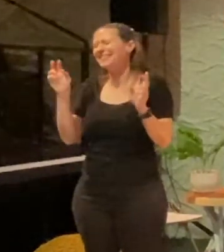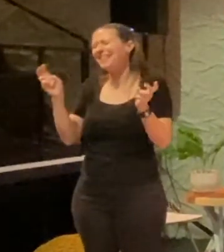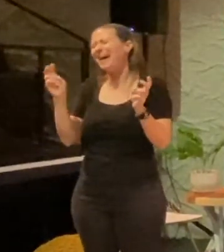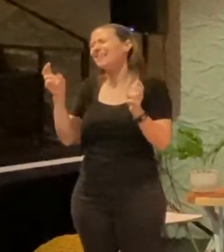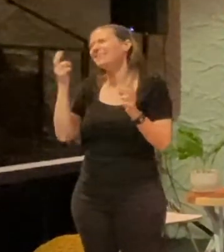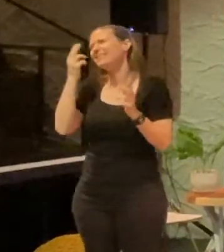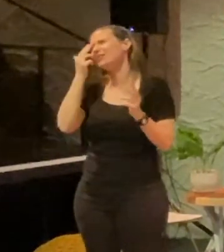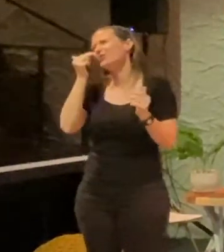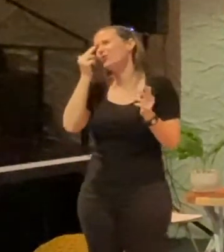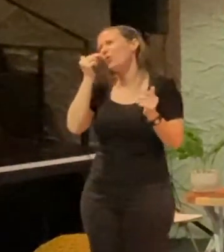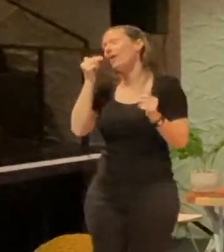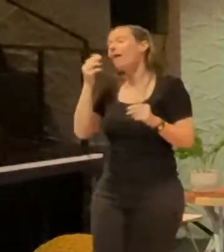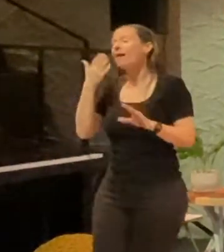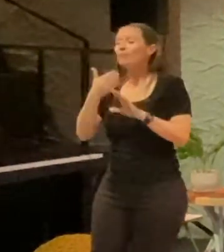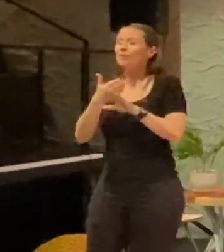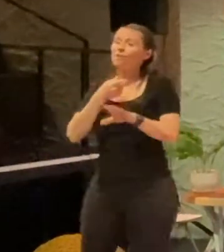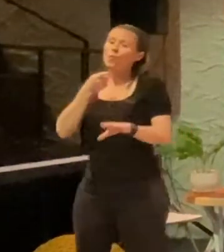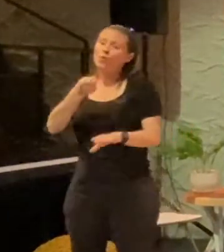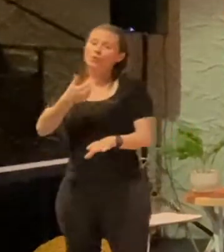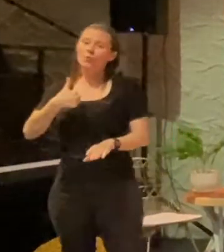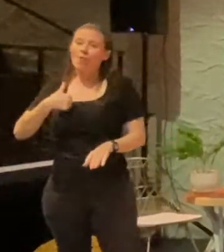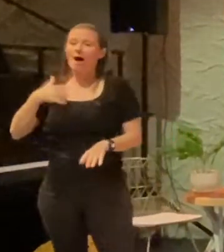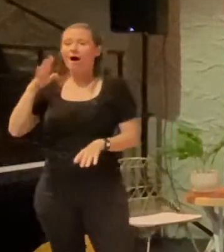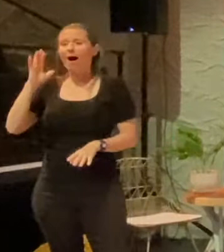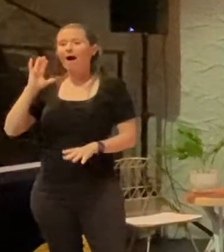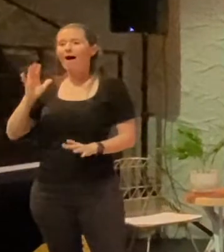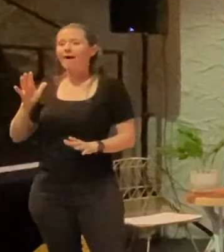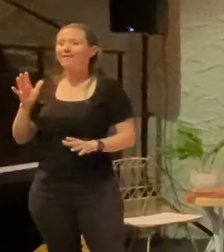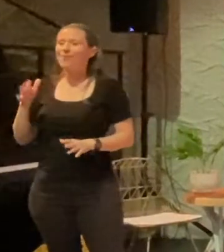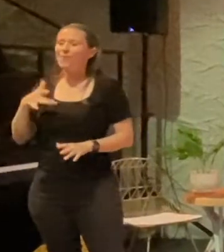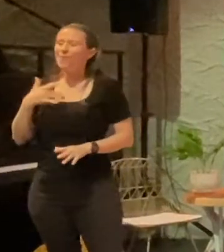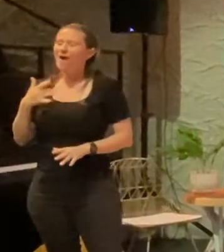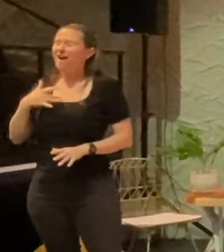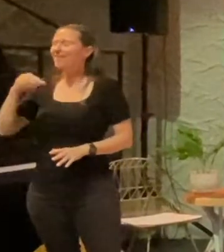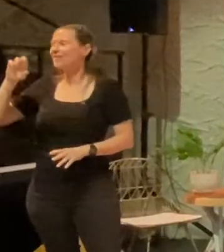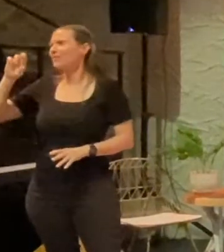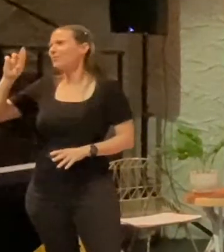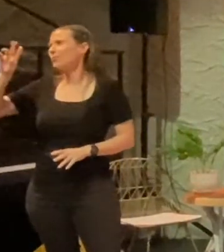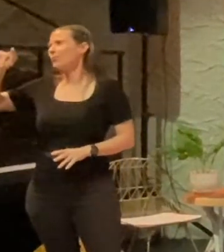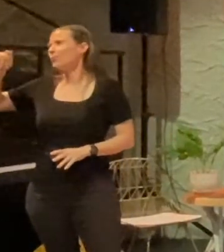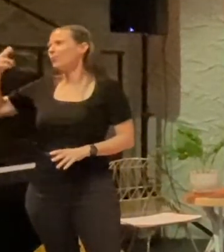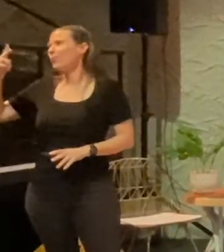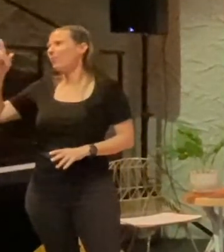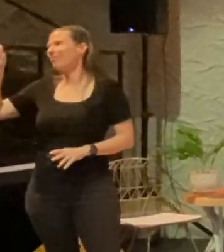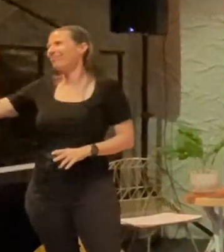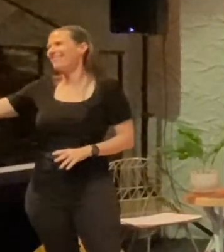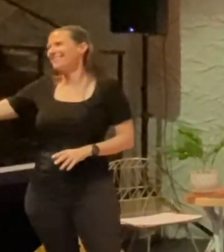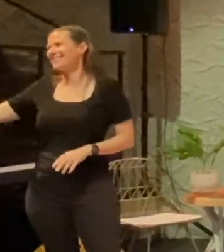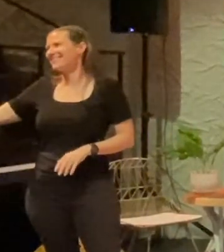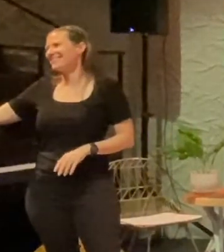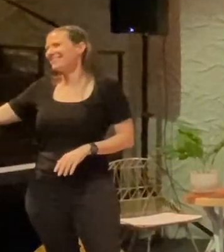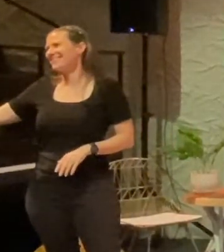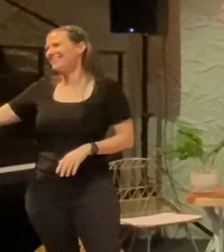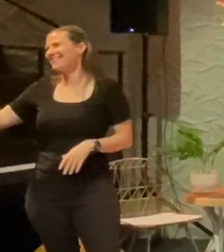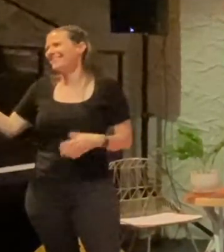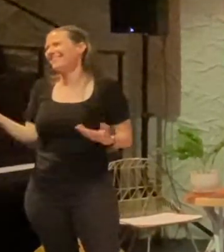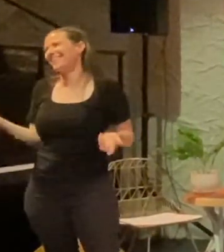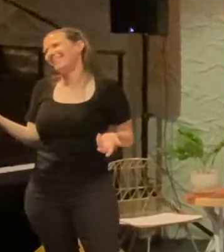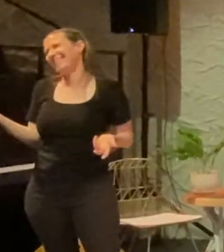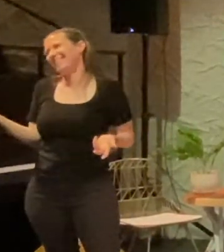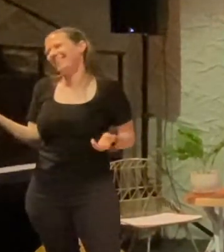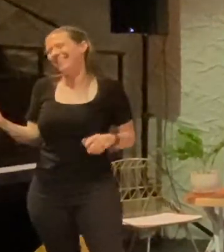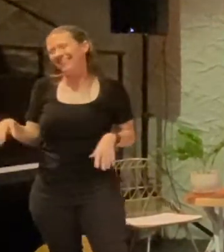It's cringy, I know. But the input was like, you gotta add some levity, buddy. Okay, Uriah's wife is the next